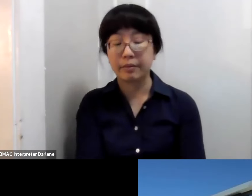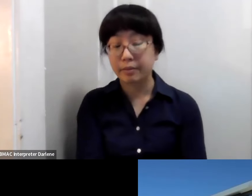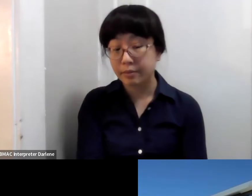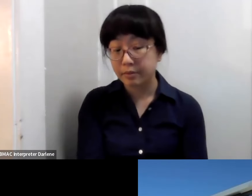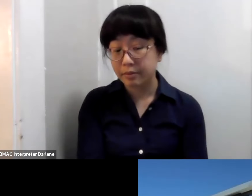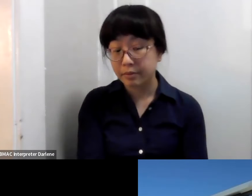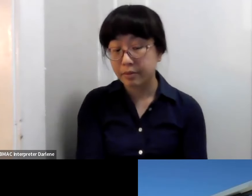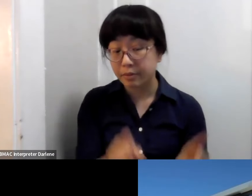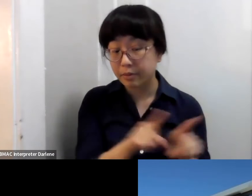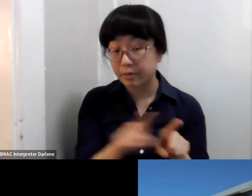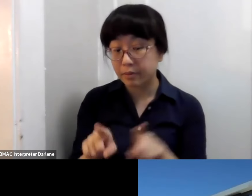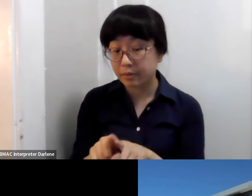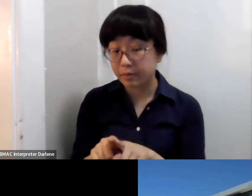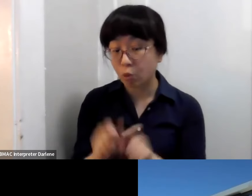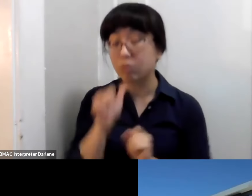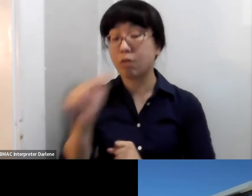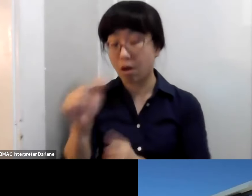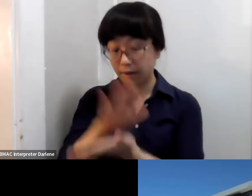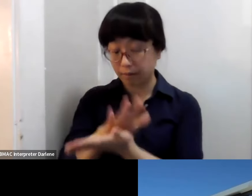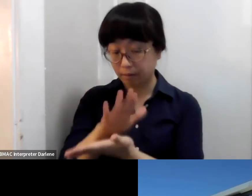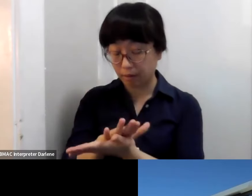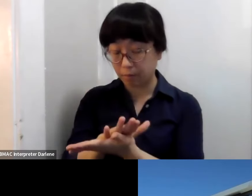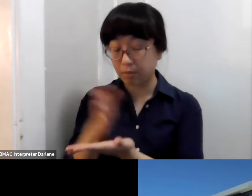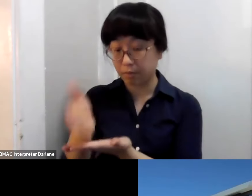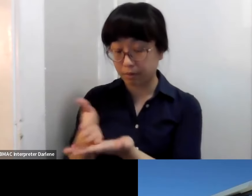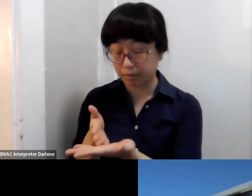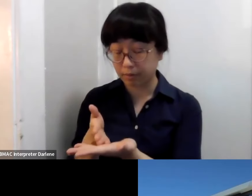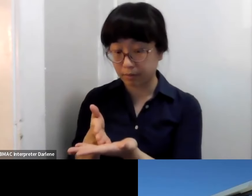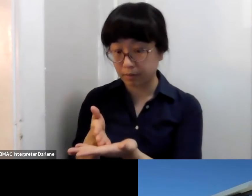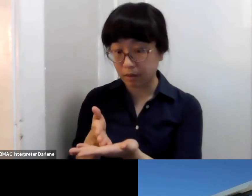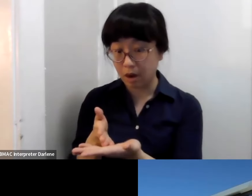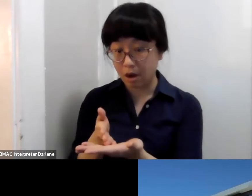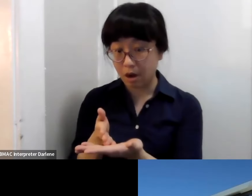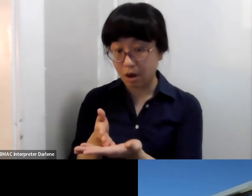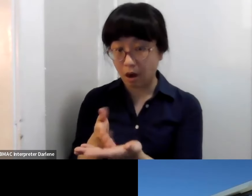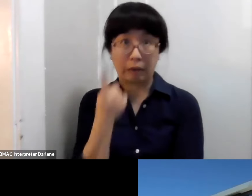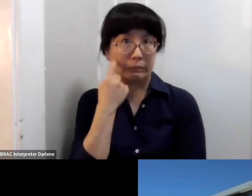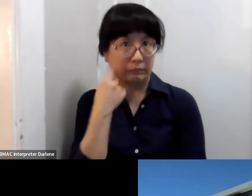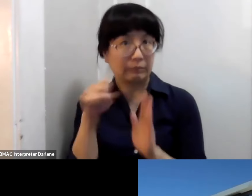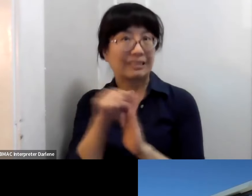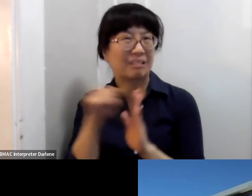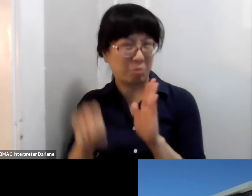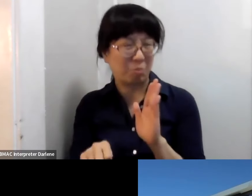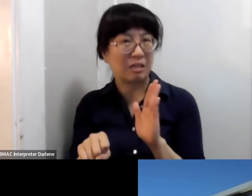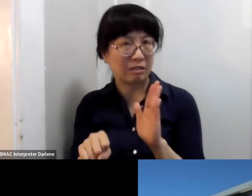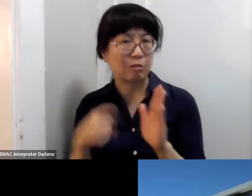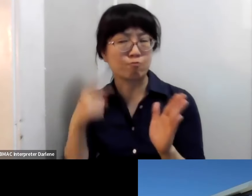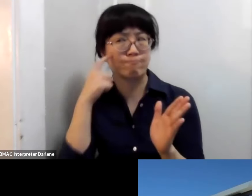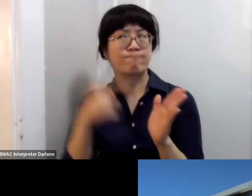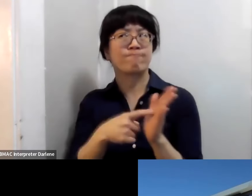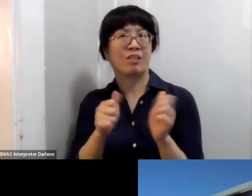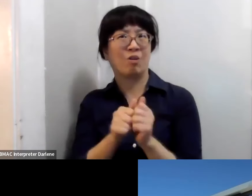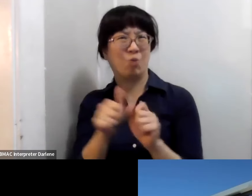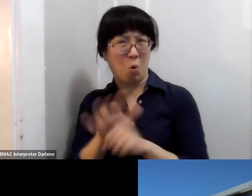focus on kind of the non-academic part with challenges, especially in the past 3 semesters from what we observed with the uncertainty of